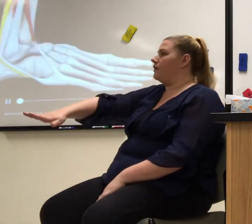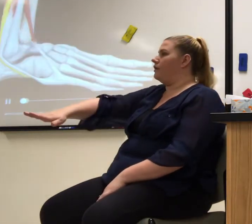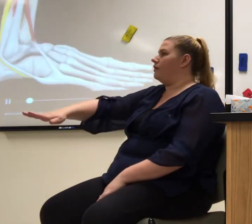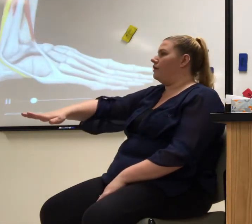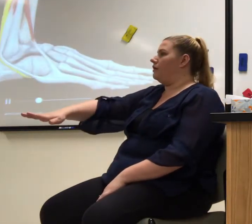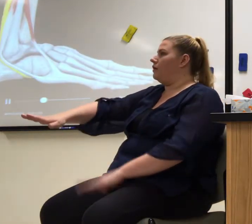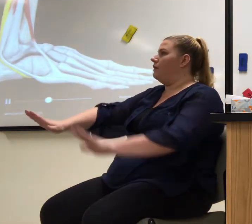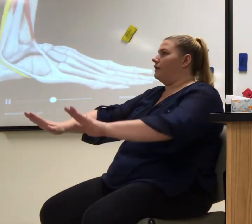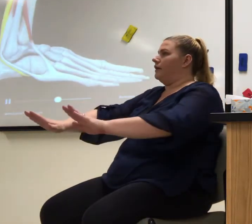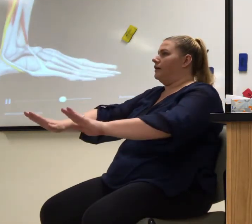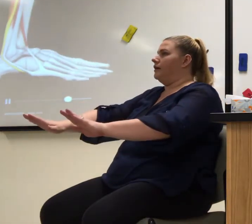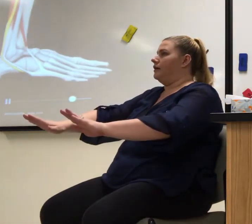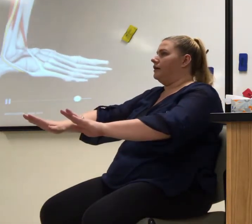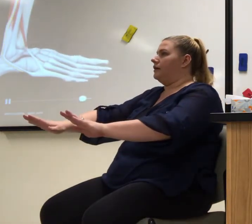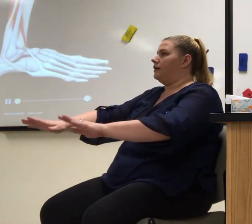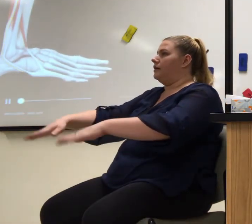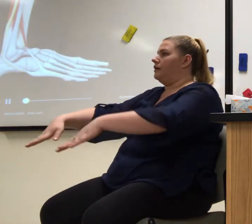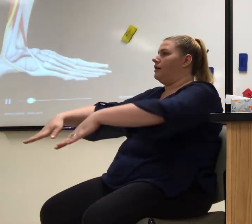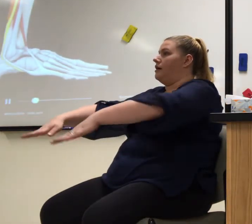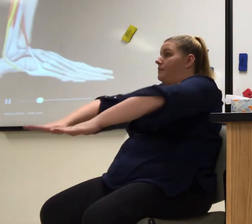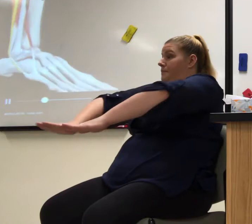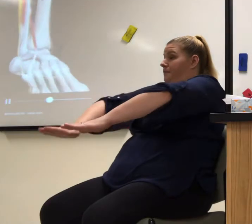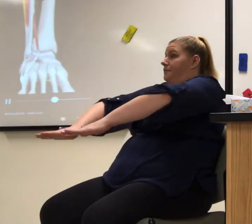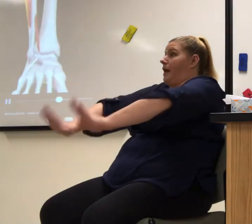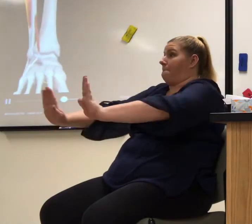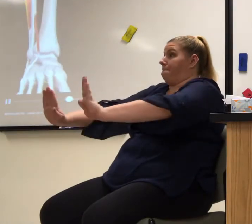Eversion of the foot.